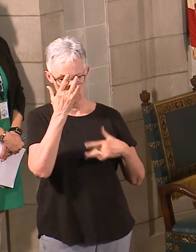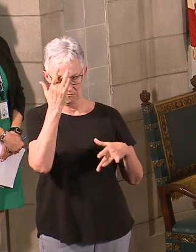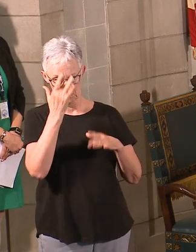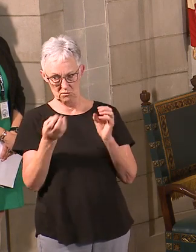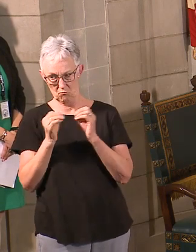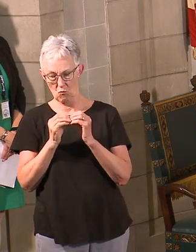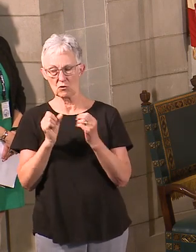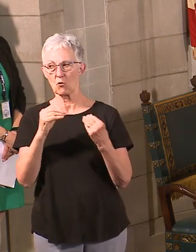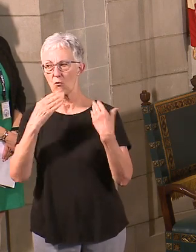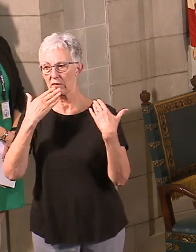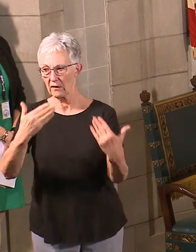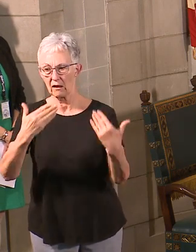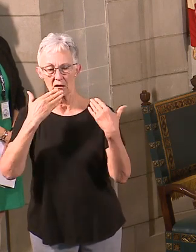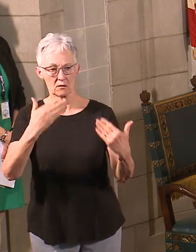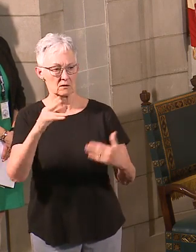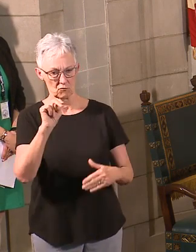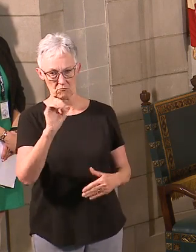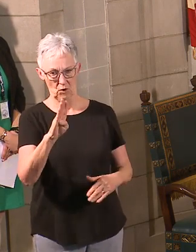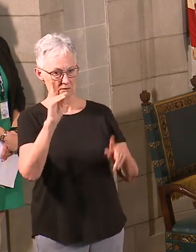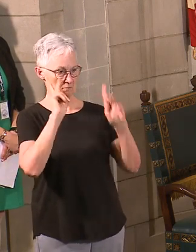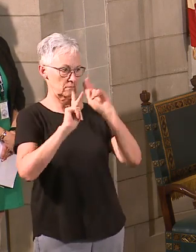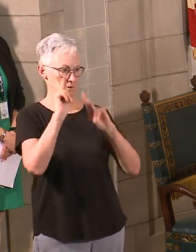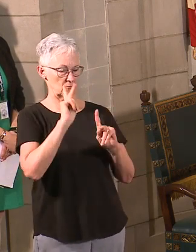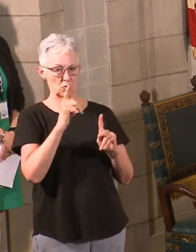in staying home, staying healthy, and staying connected.